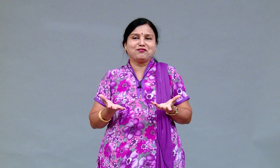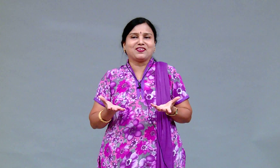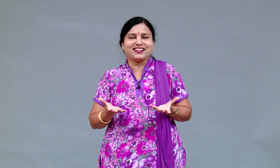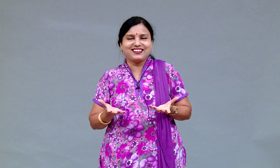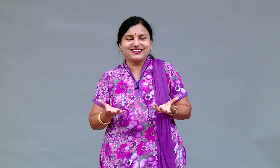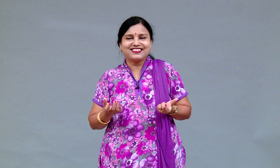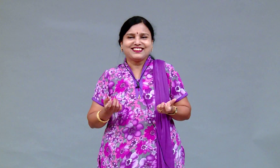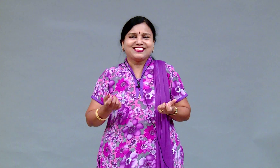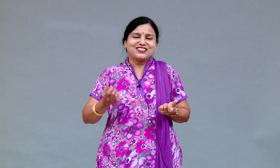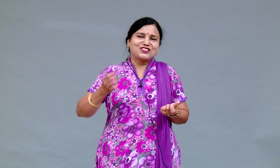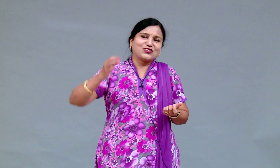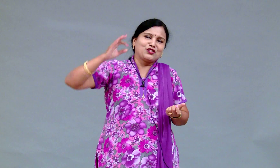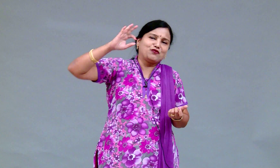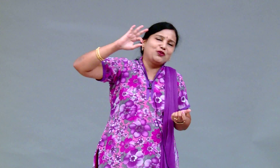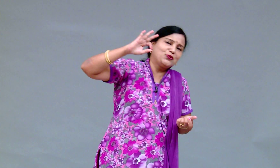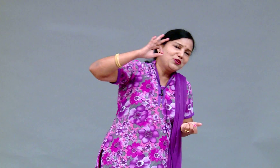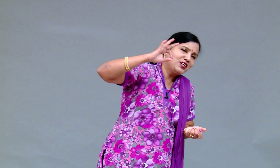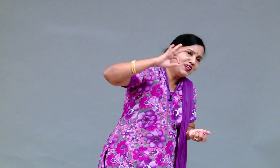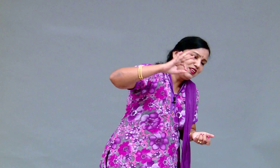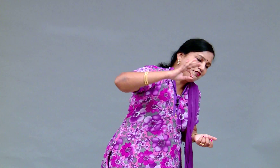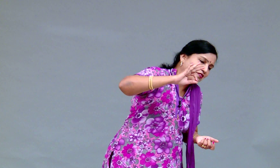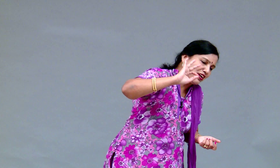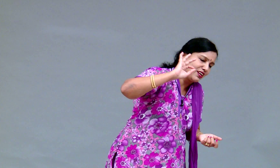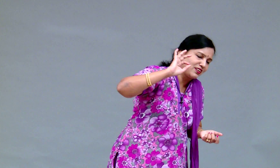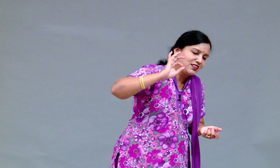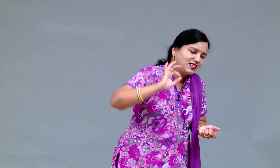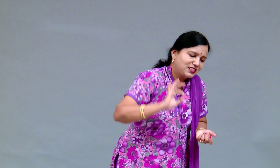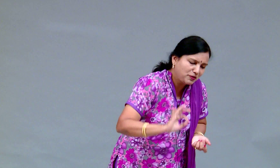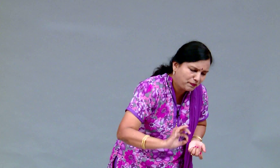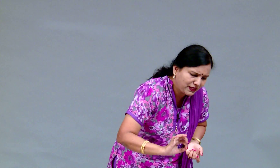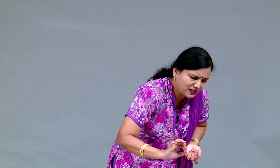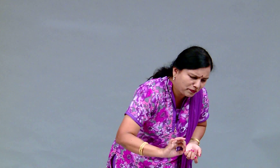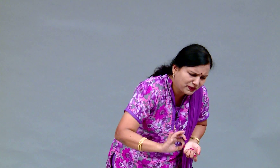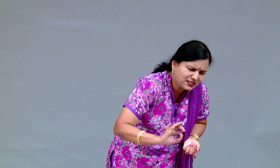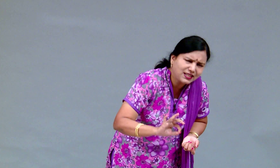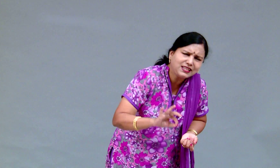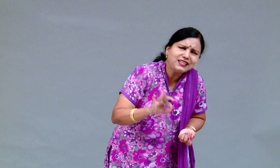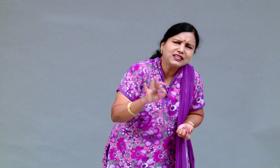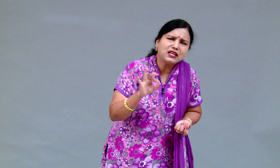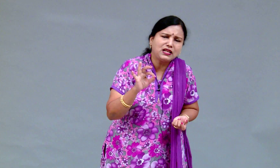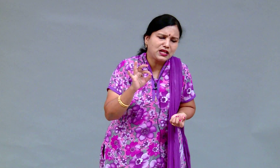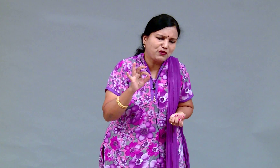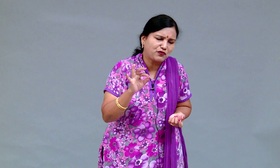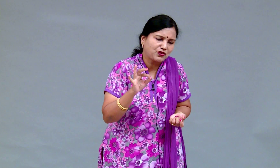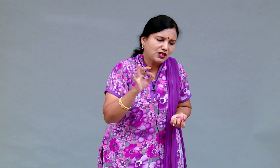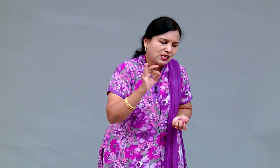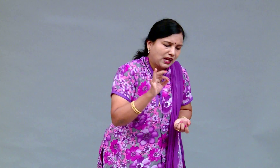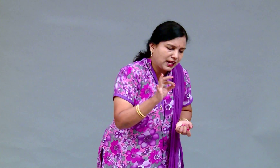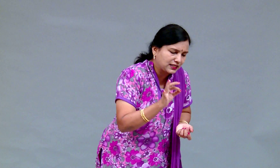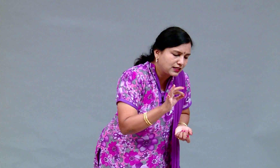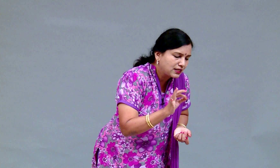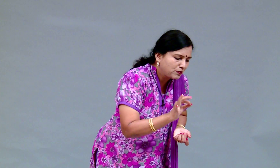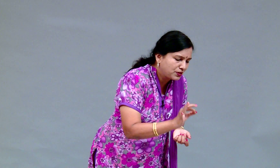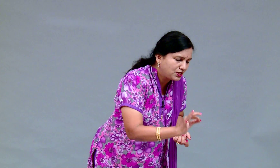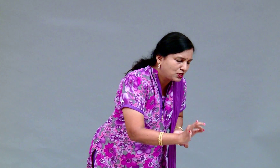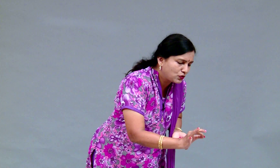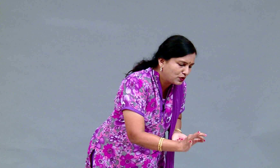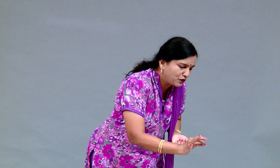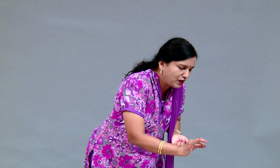firefly. So she flew near the fire. She picked up a tiny little leaf and put it into the